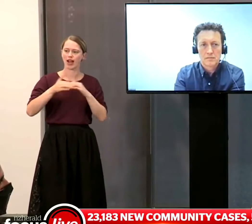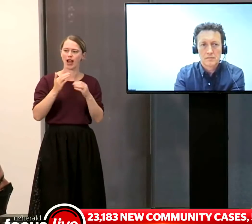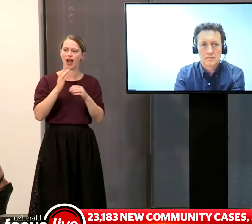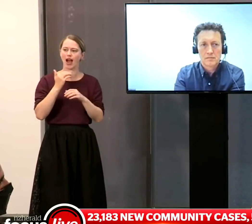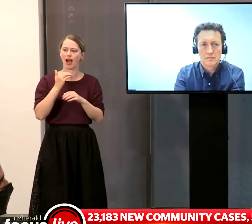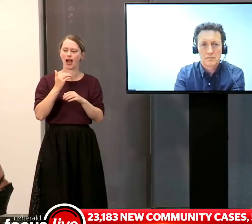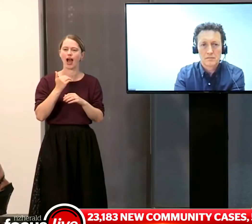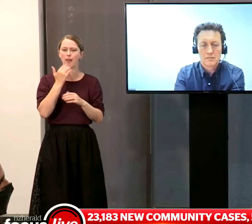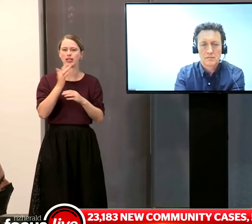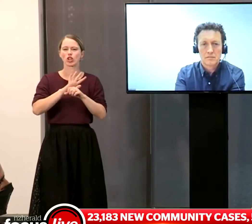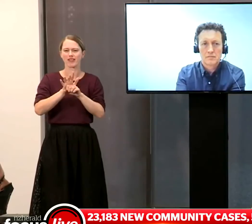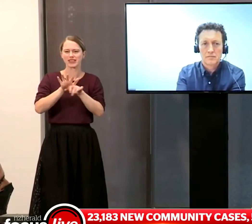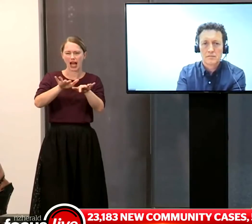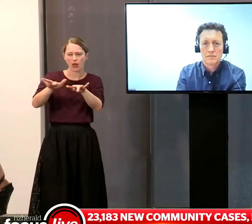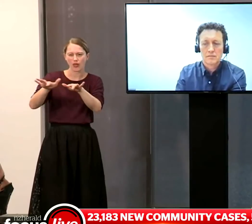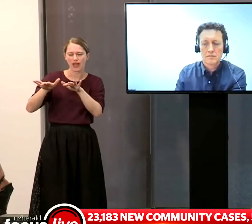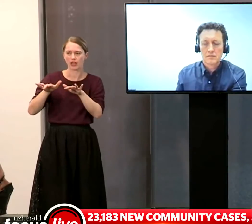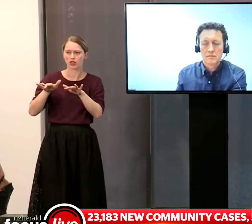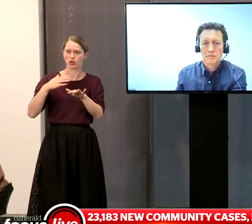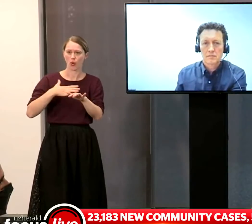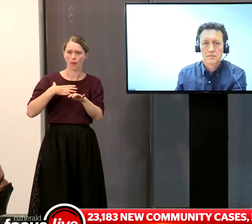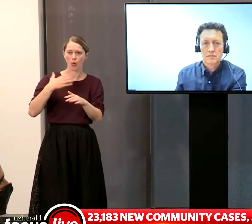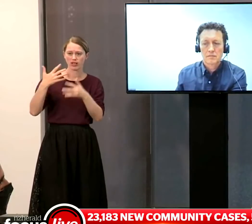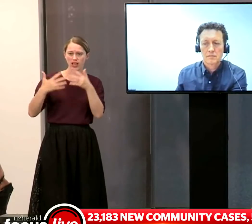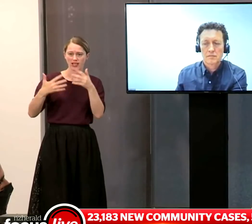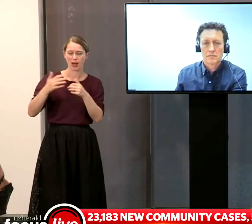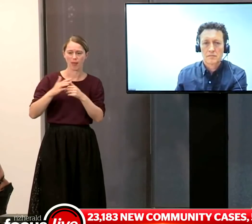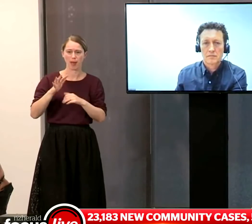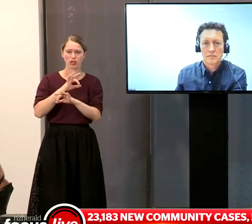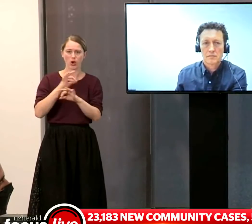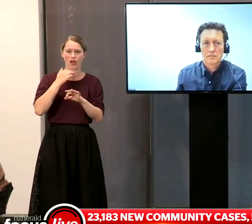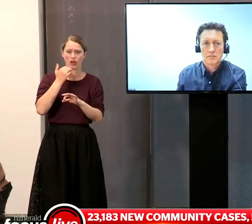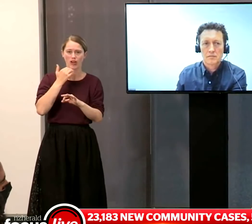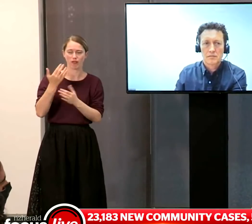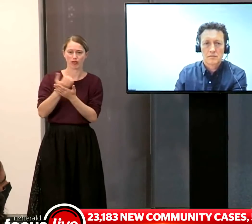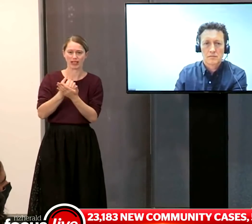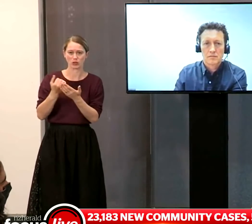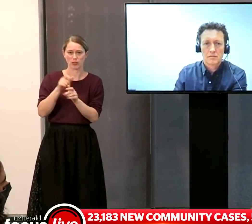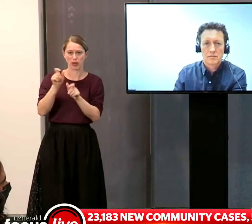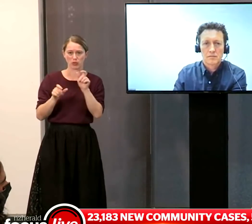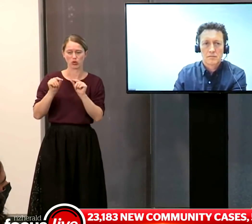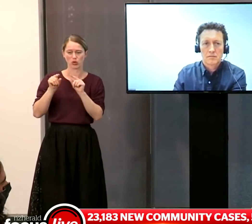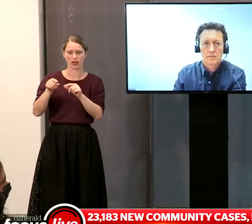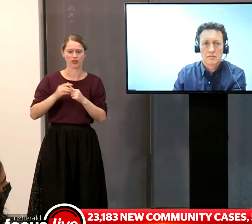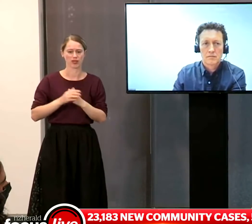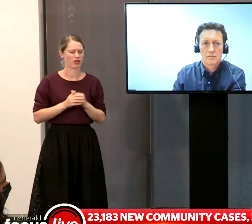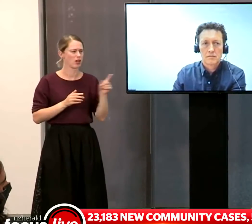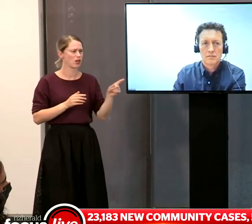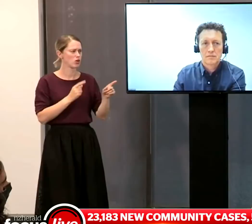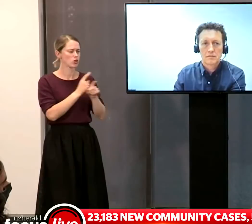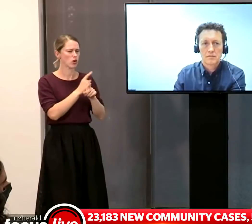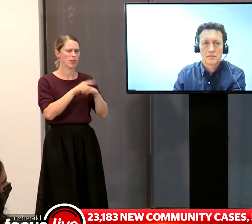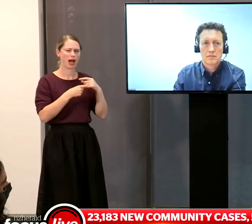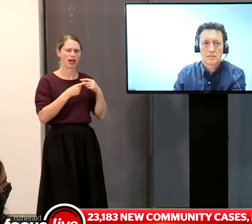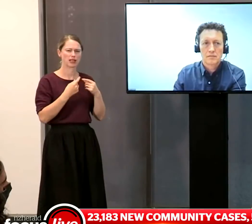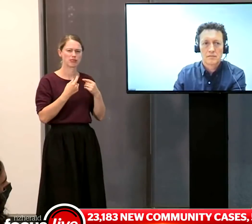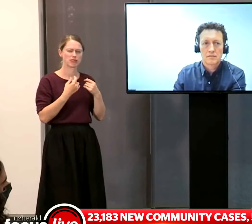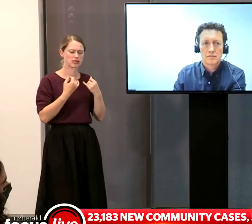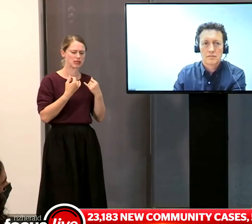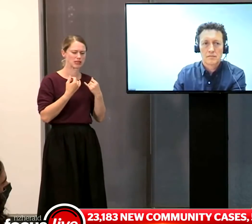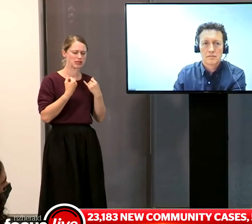What's the harm in having more data? Is it just a matter of not having the resources to do that? Are you talking about a symptom prevalence study